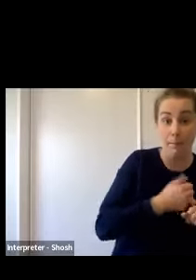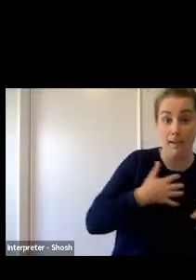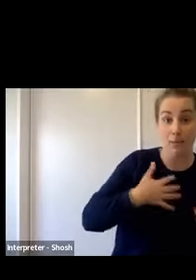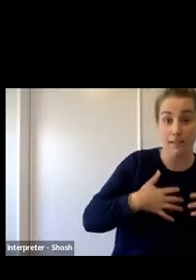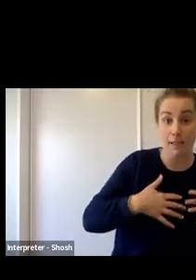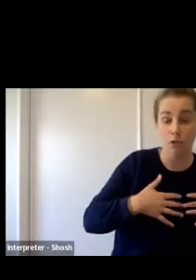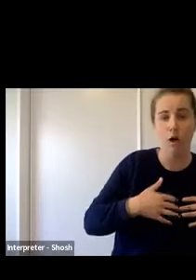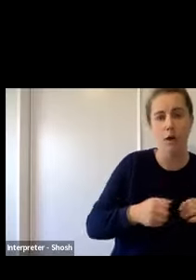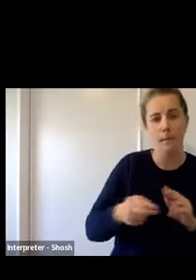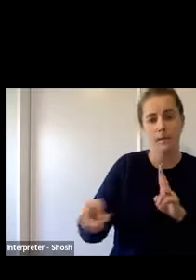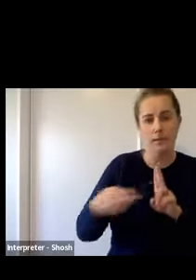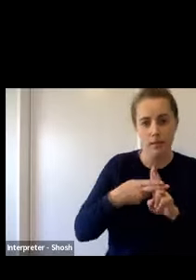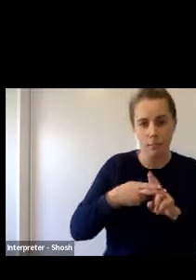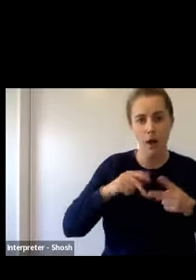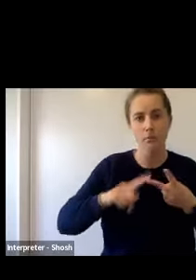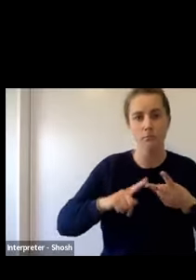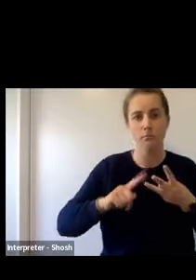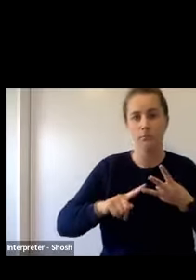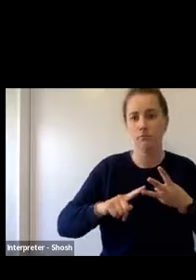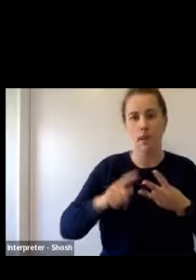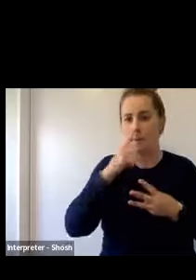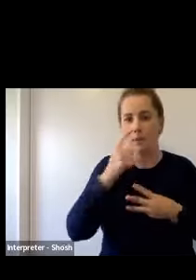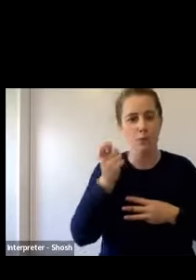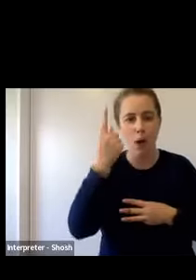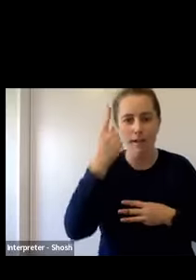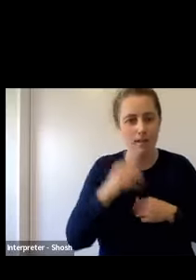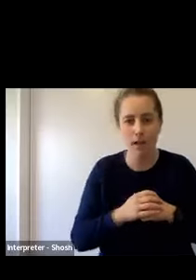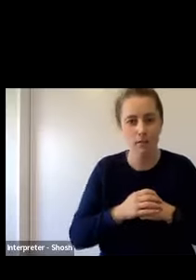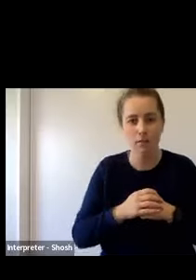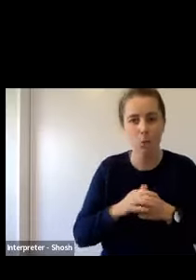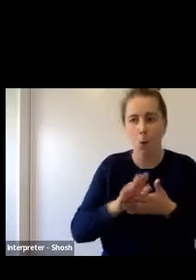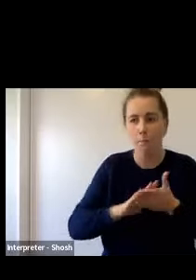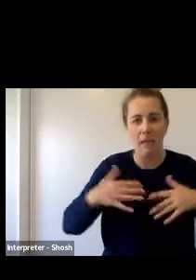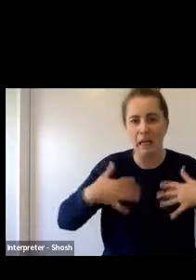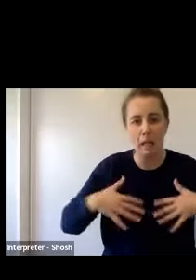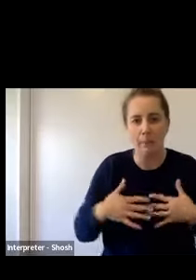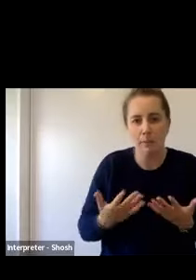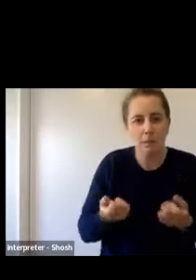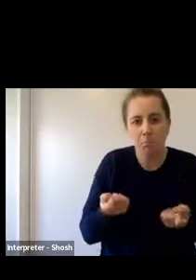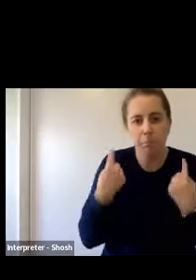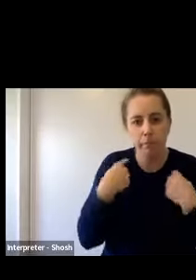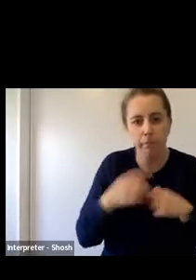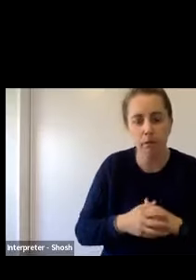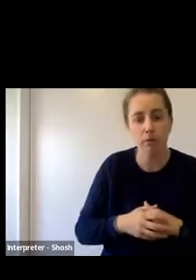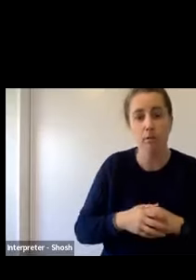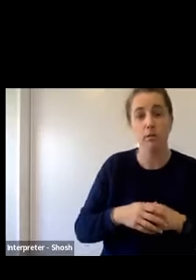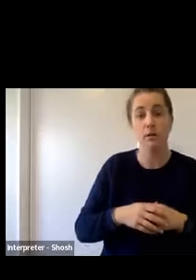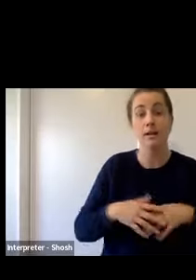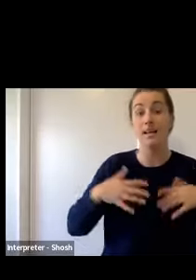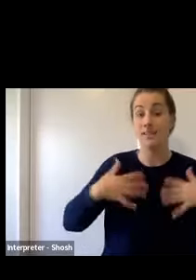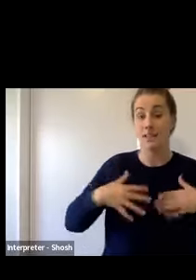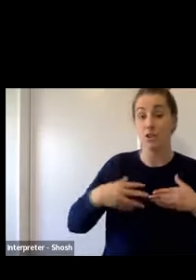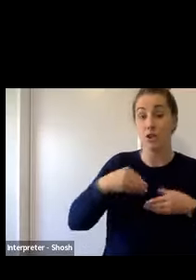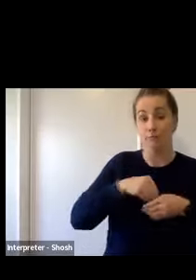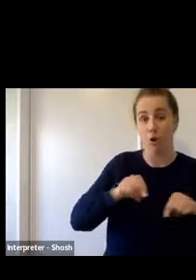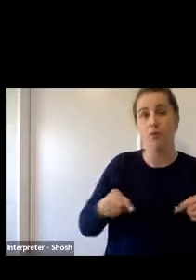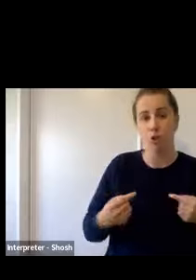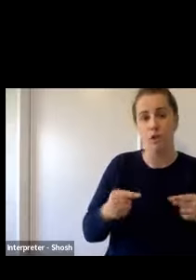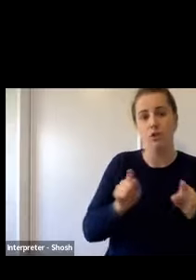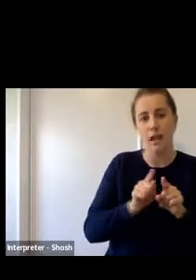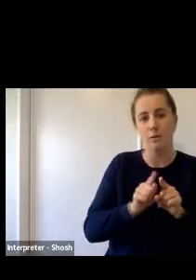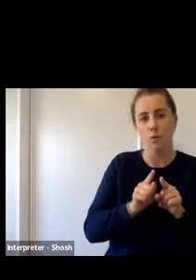with the stigma and common misunderstandings around epilepsy. Seizures involve challenges